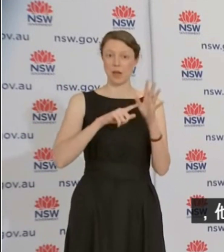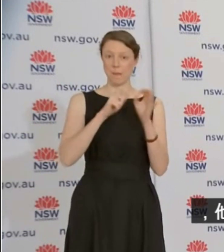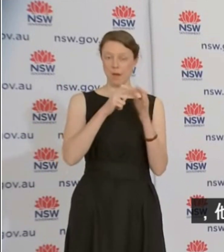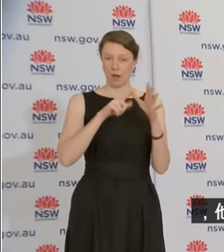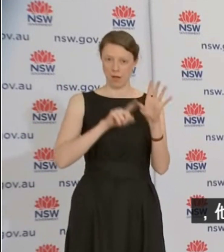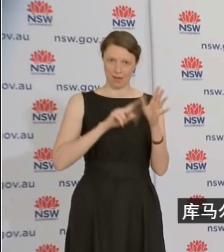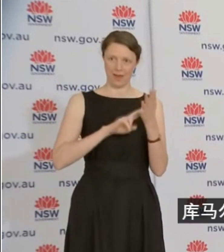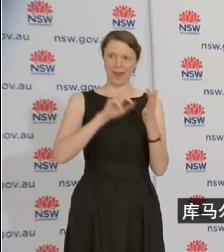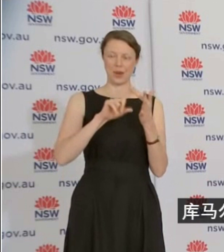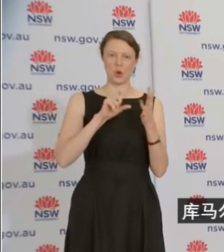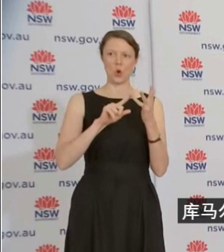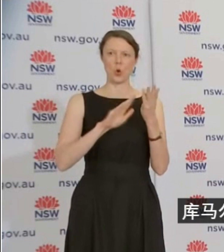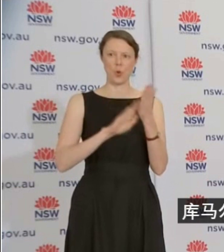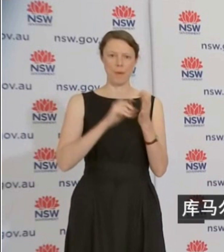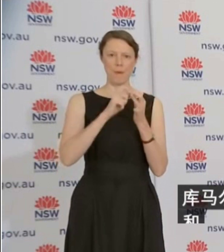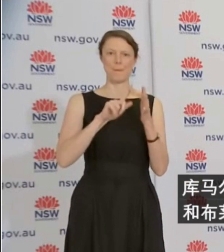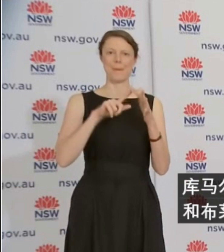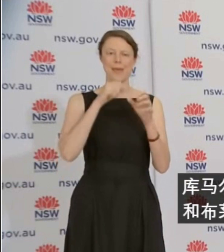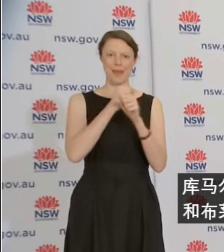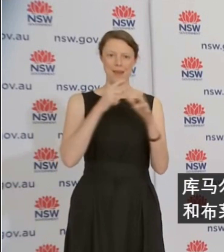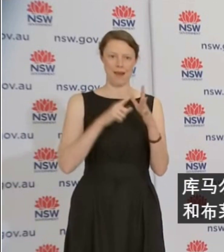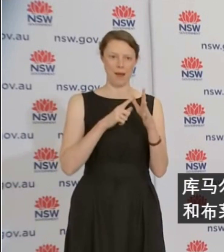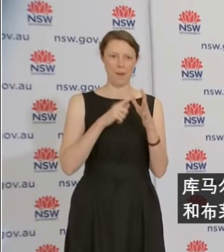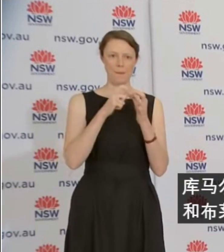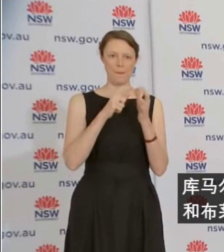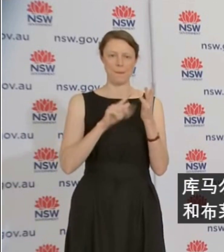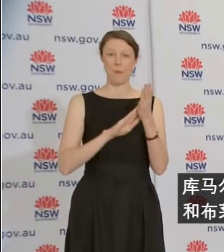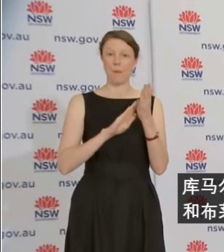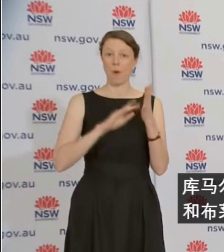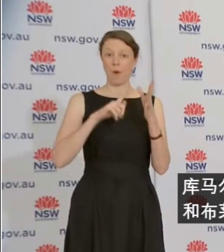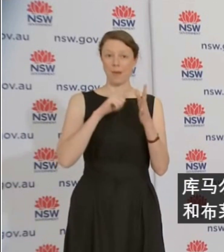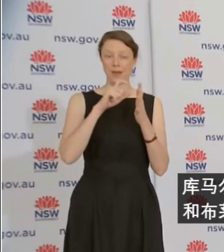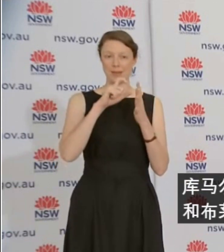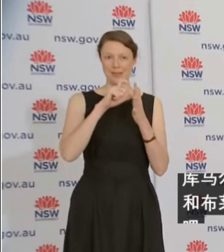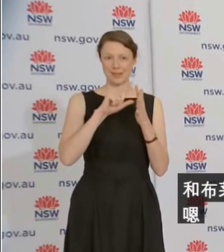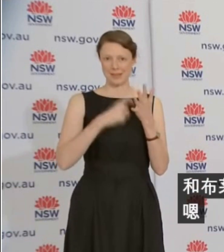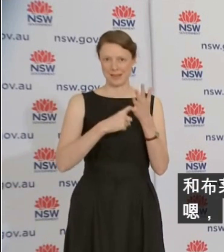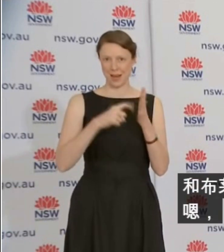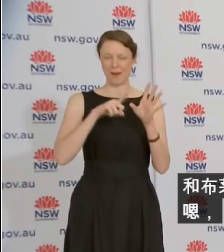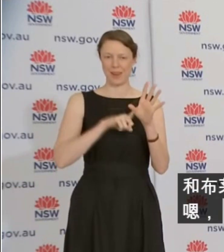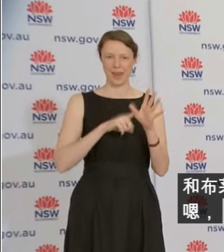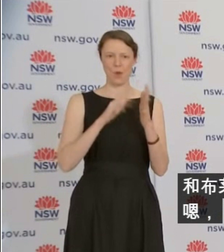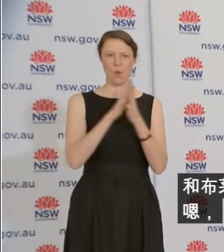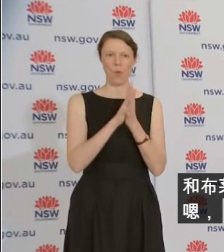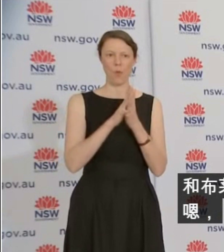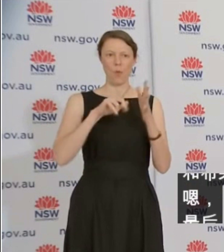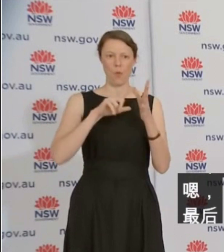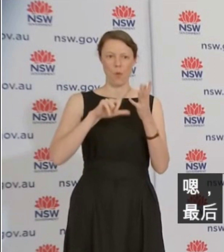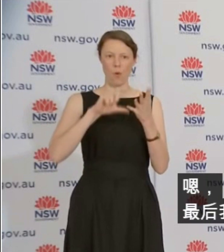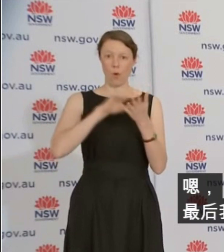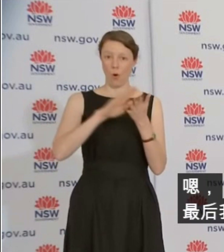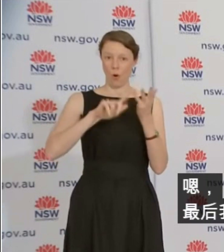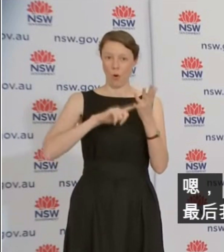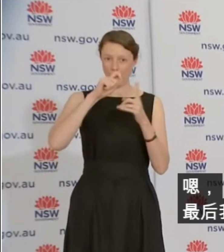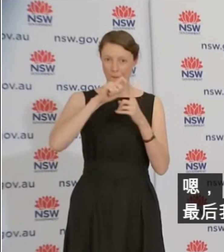Bega, Bomaderry, Wauchope and Blayney. And finally, as